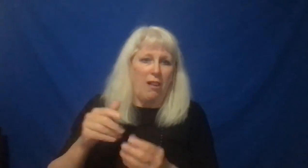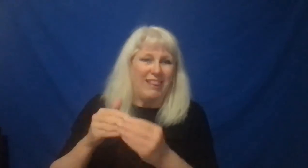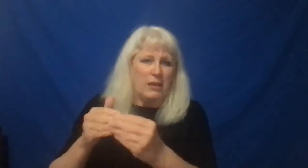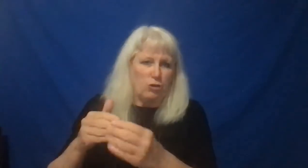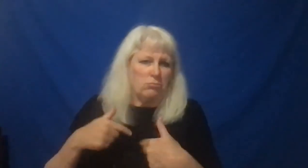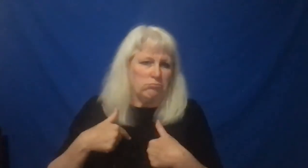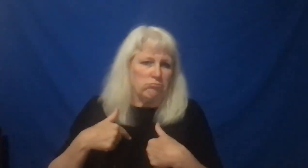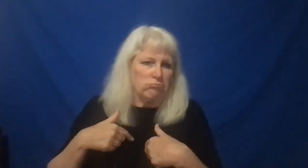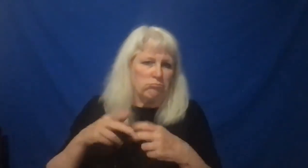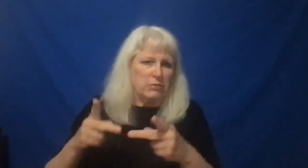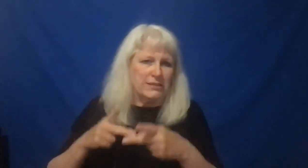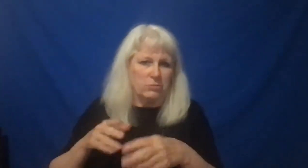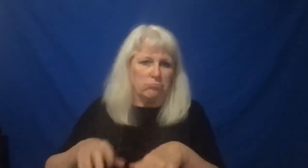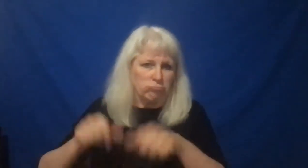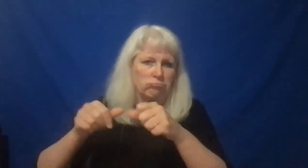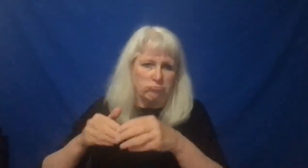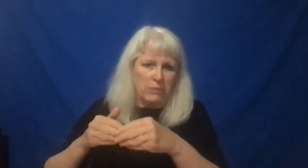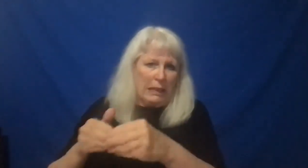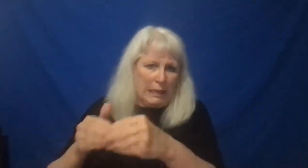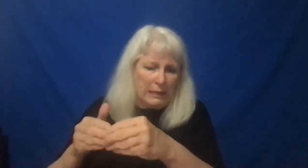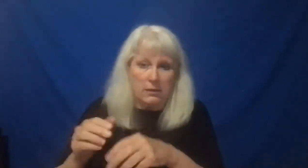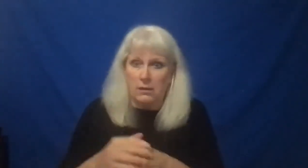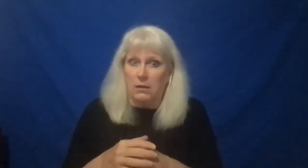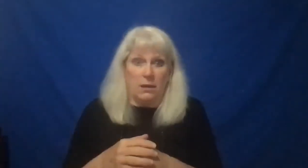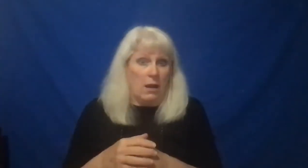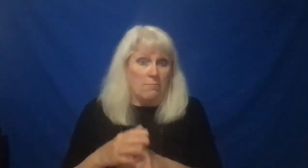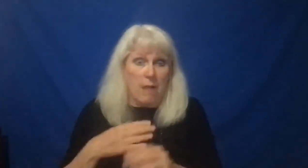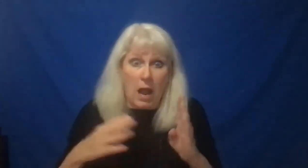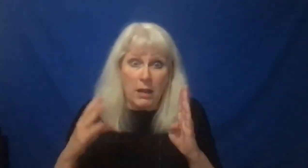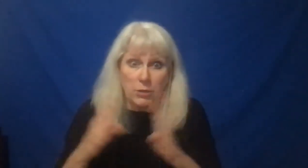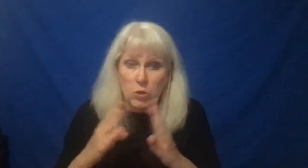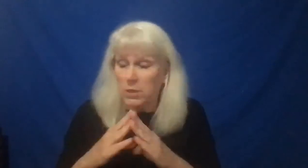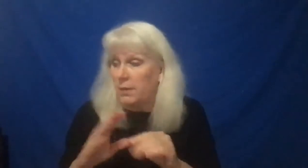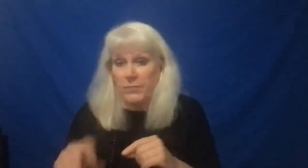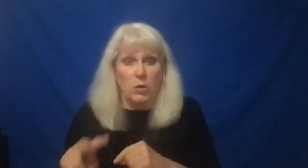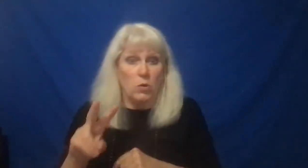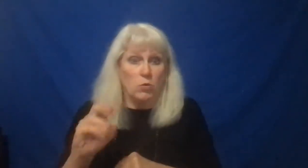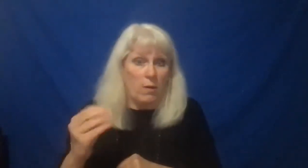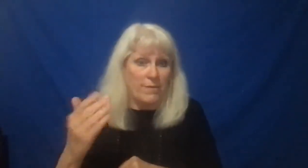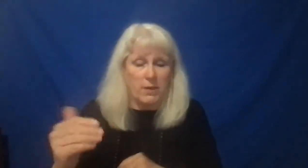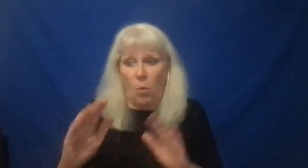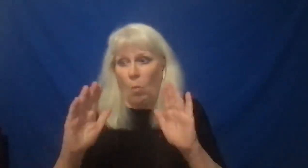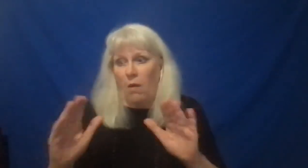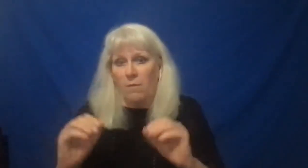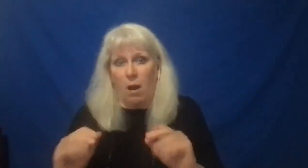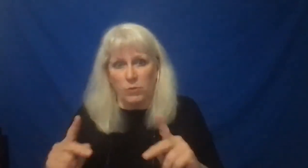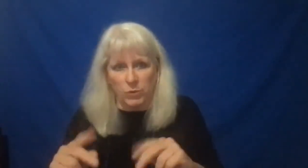wonderful, wonderful opportunity, and my whole community did, in 2015, when at the International Convention